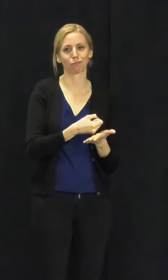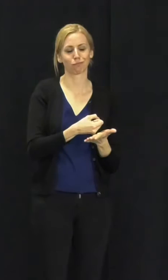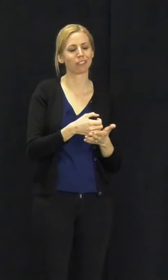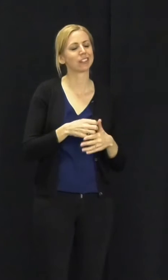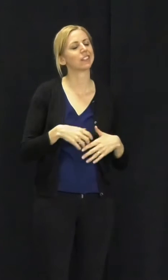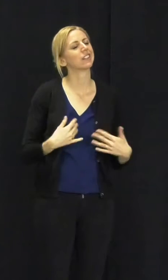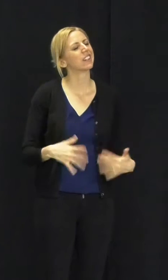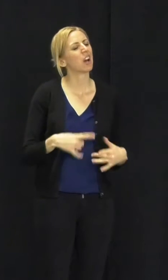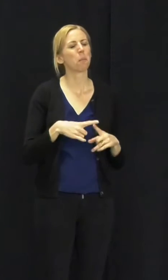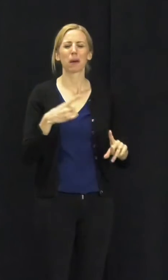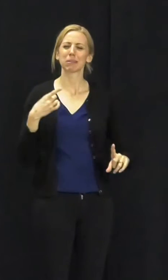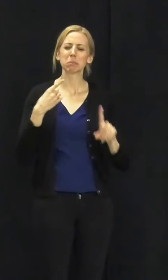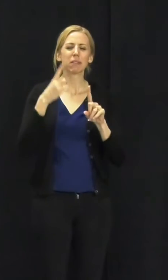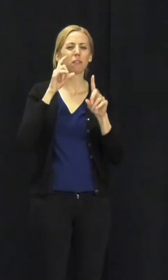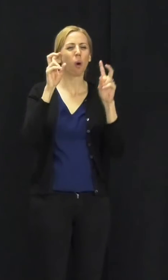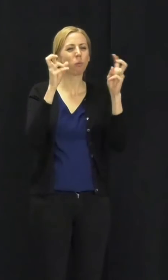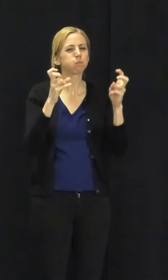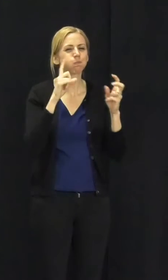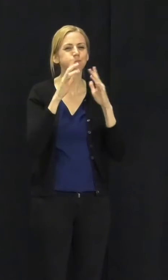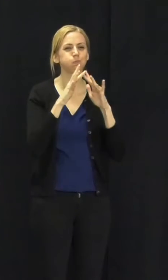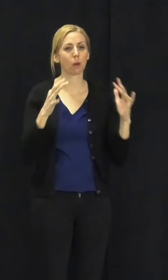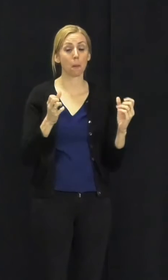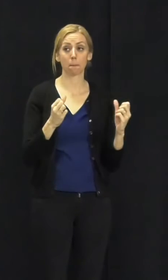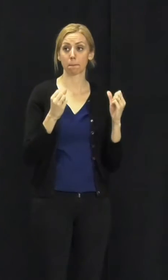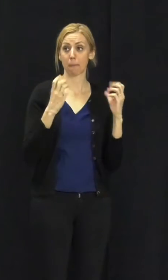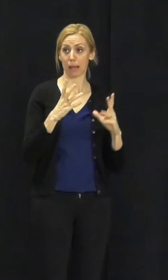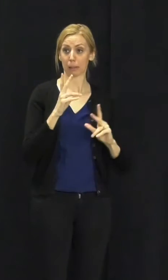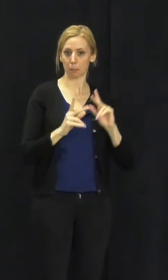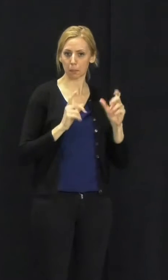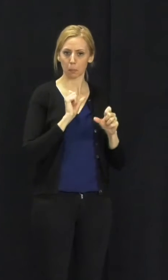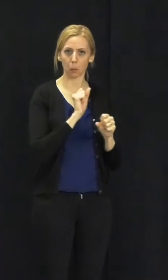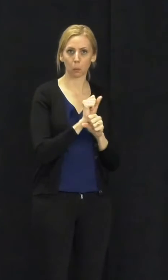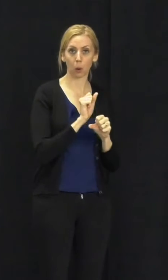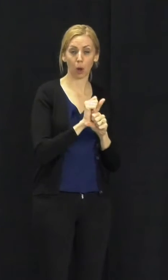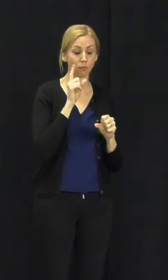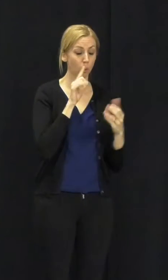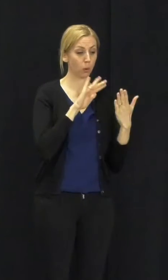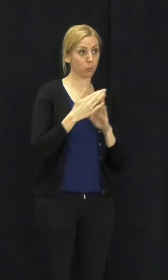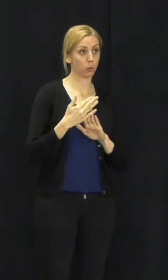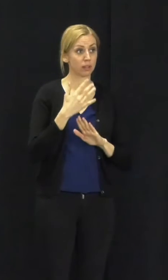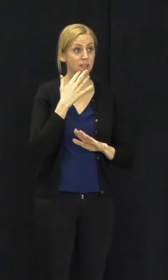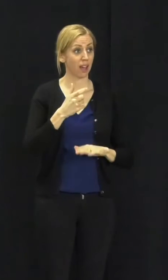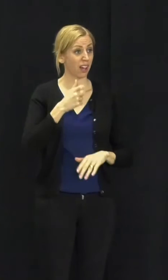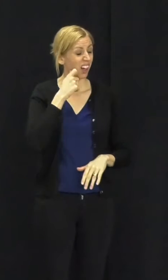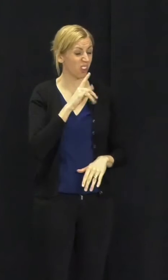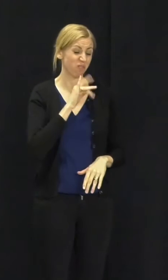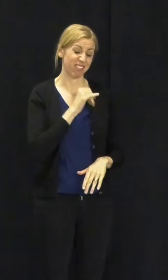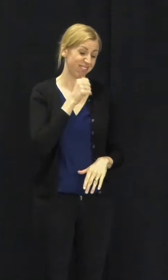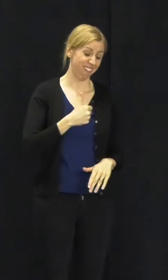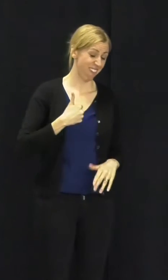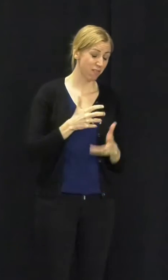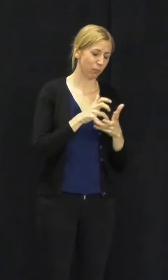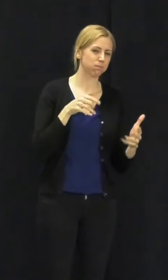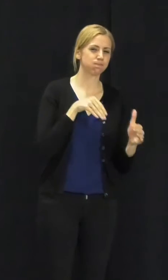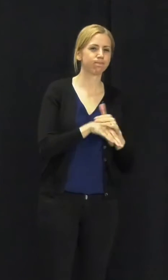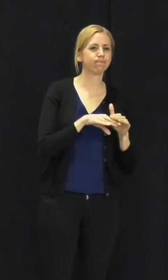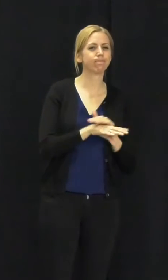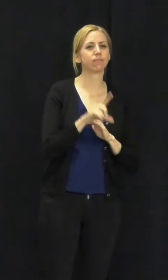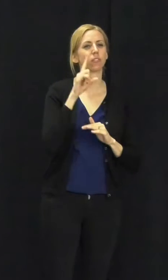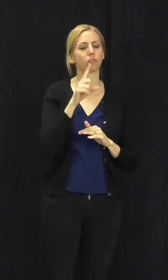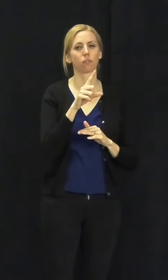revealing about how support from government and from corporations has fallen,